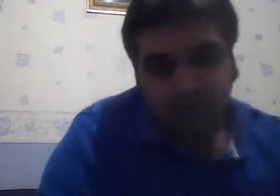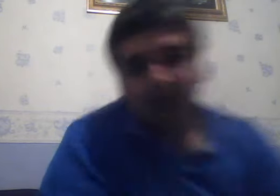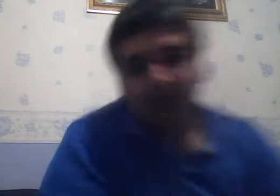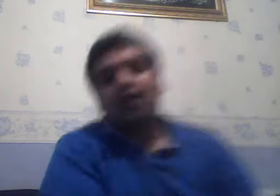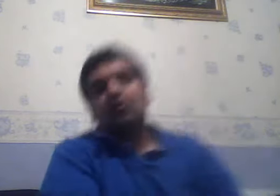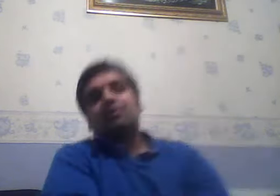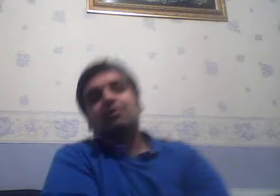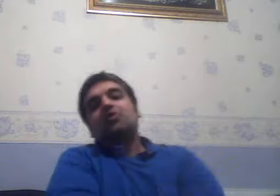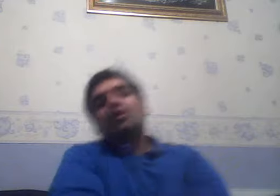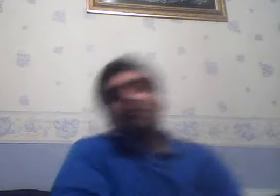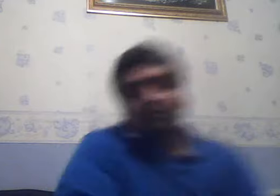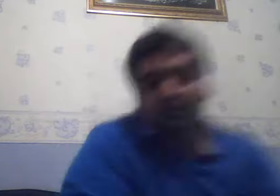I thought maybe you were going a bit mad.